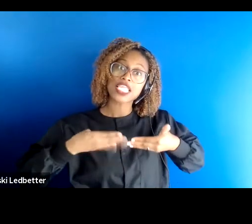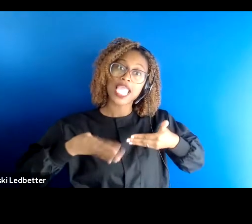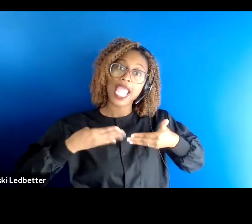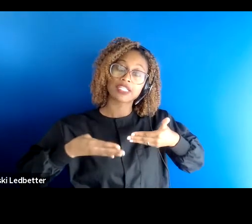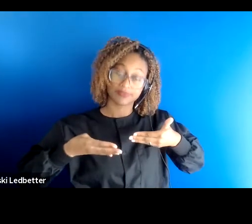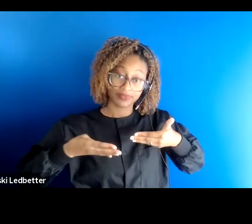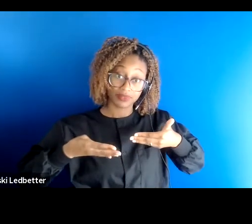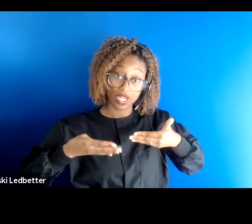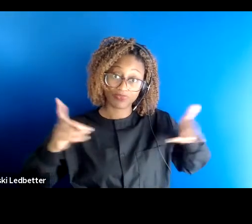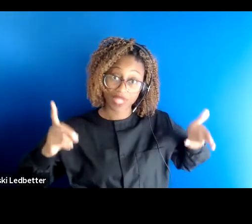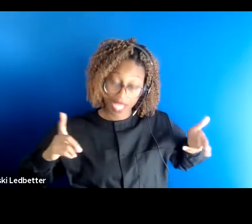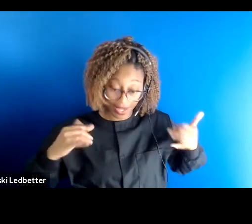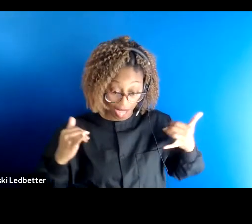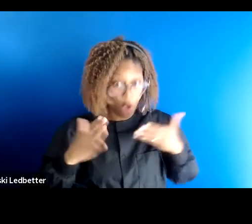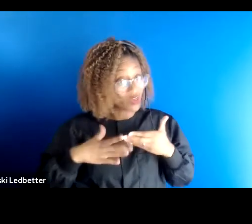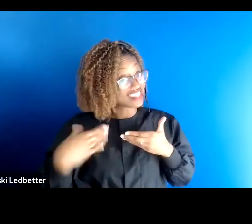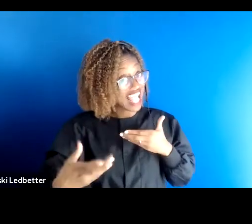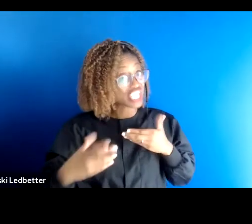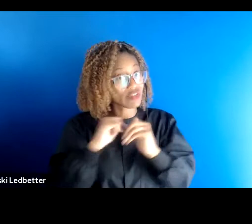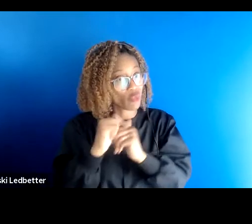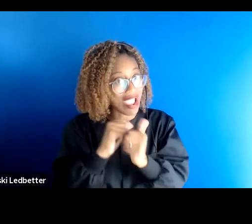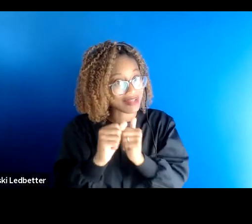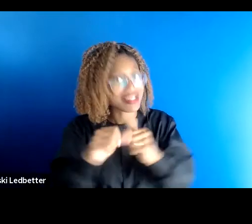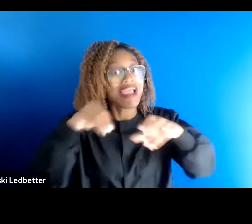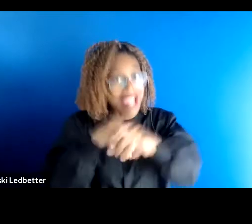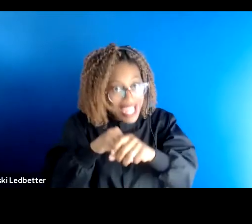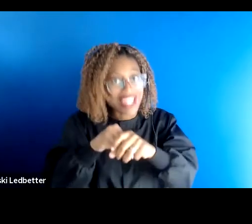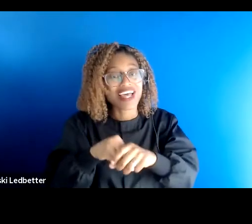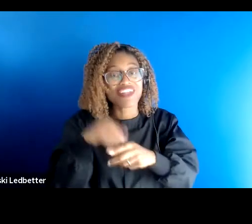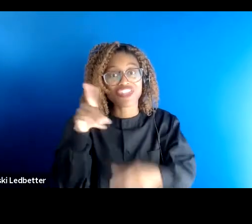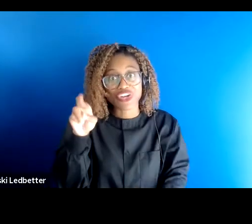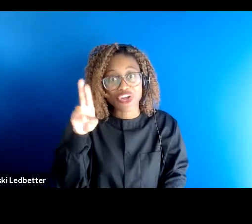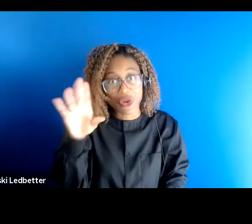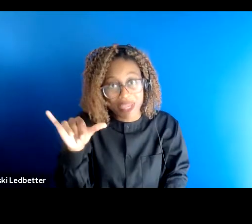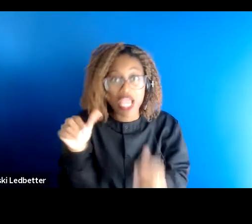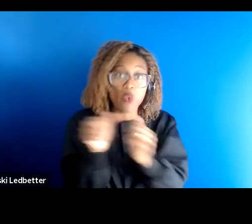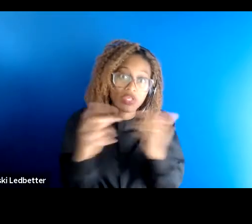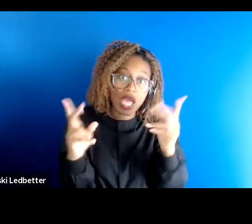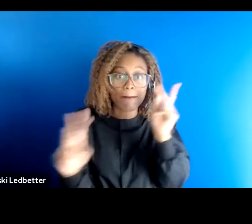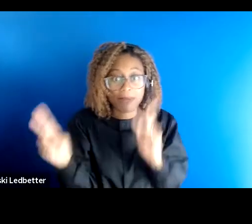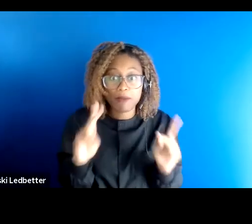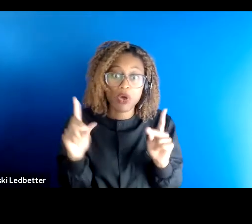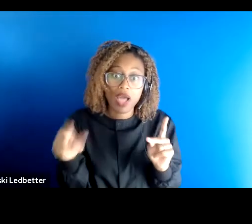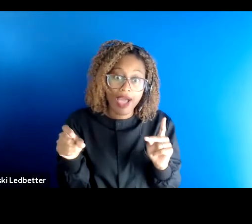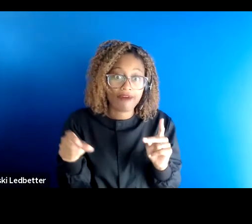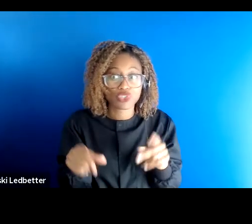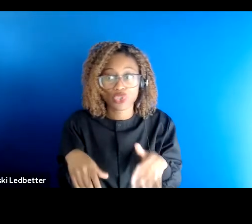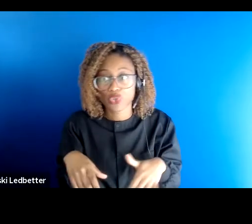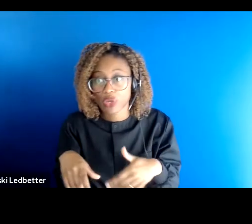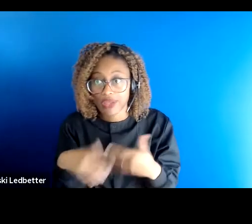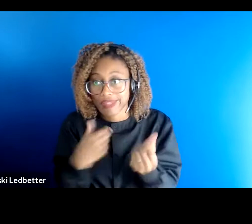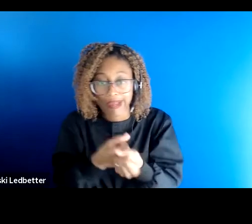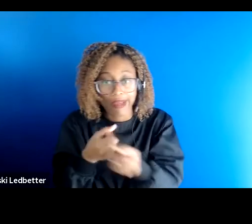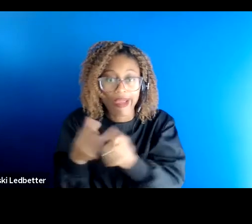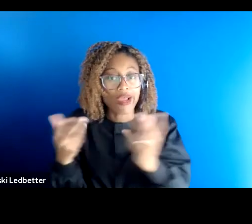race within the Derby without other people having advantages or things like that, or